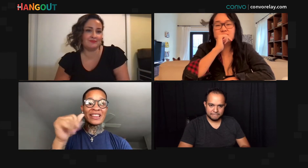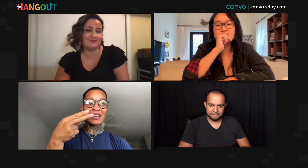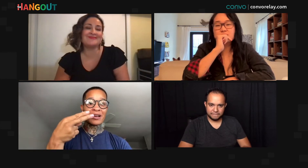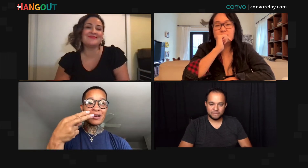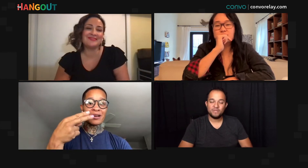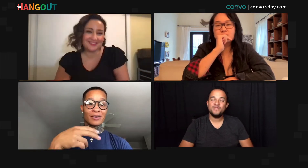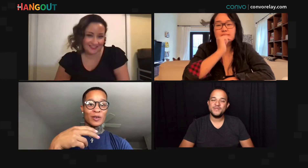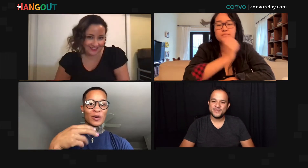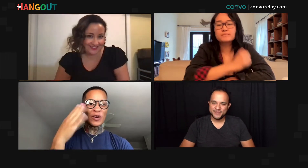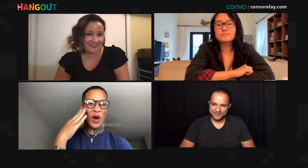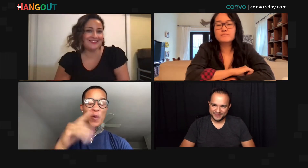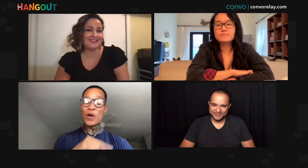Queen Latifah,